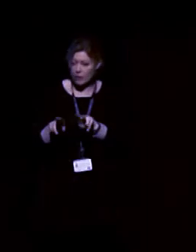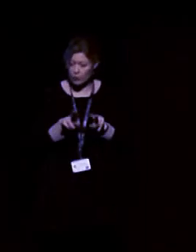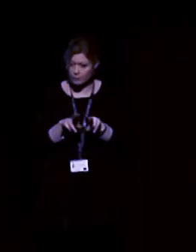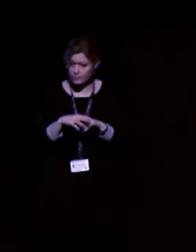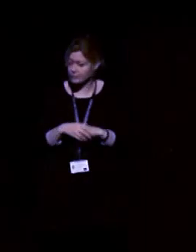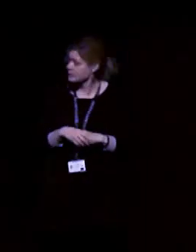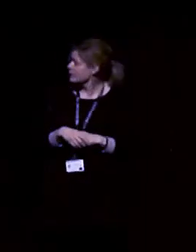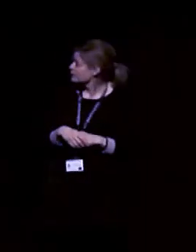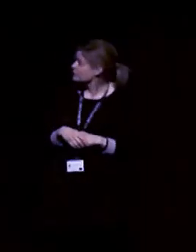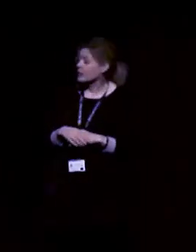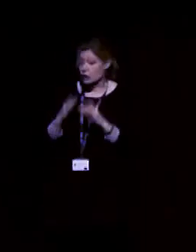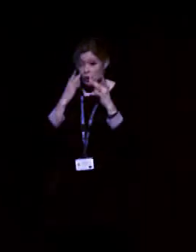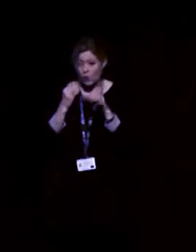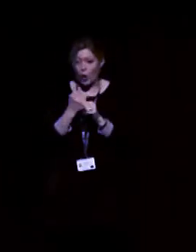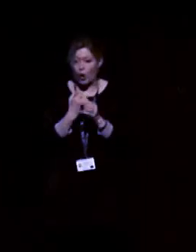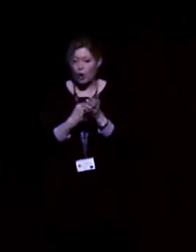in.